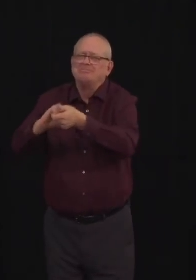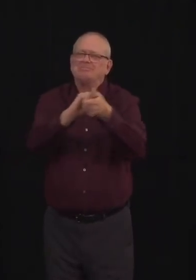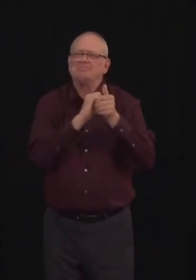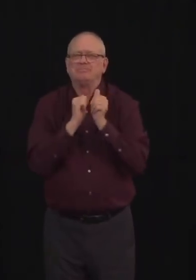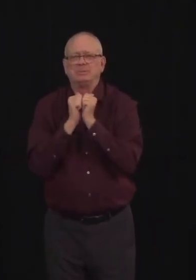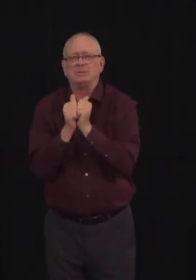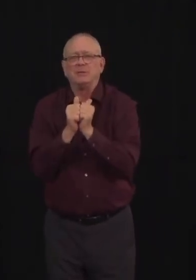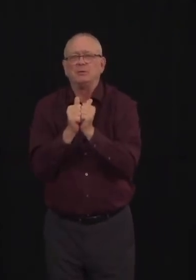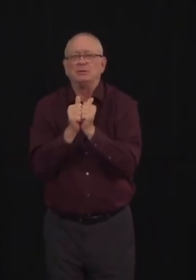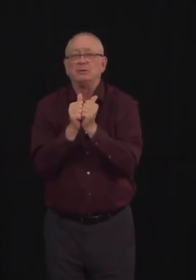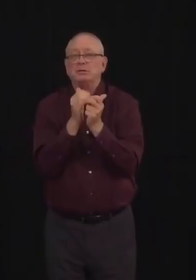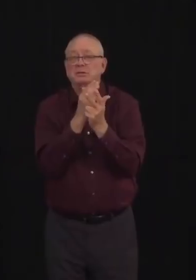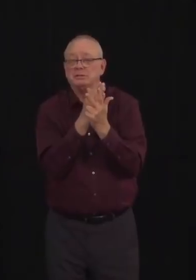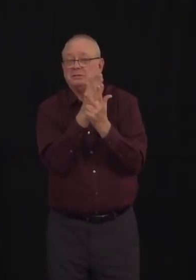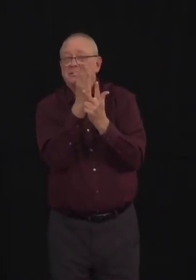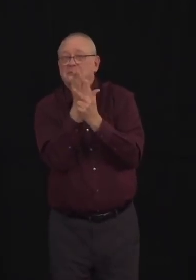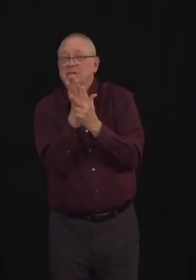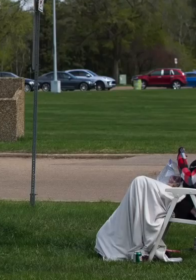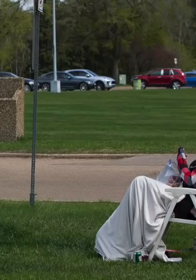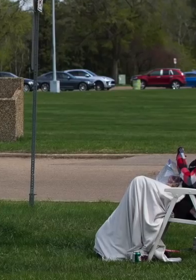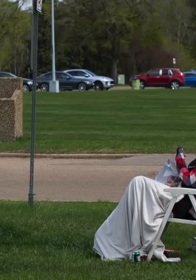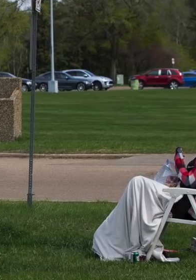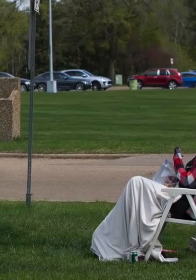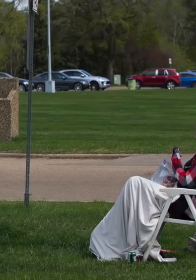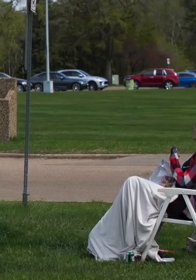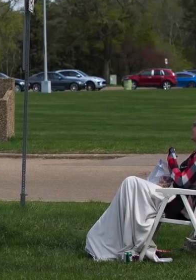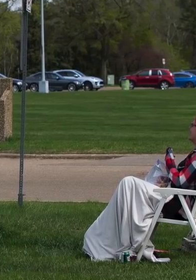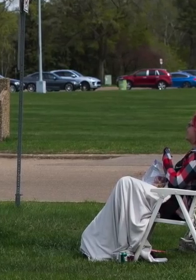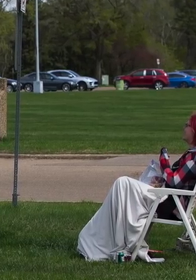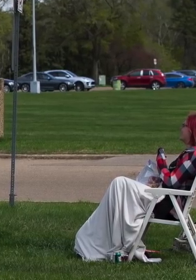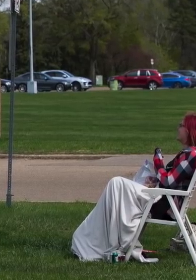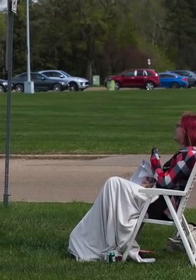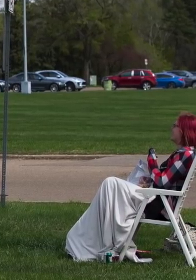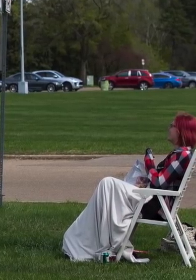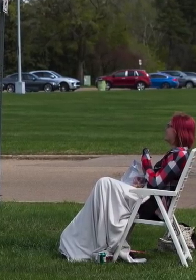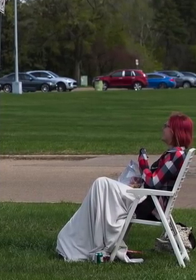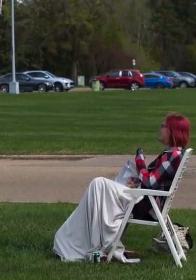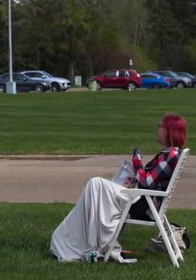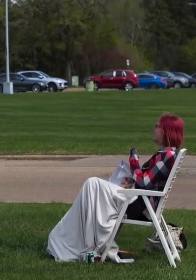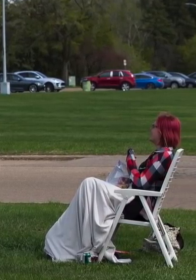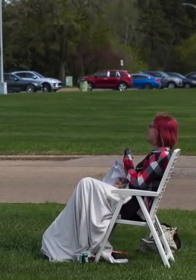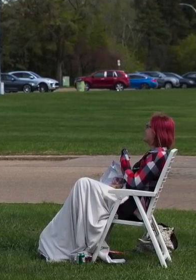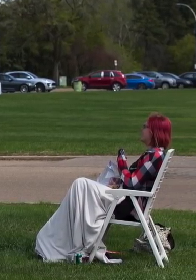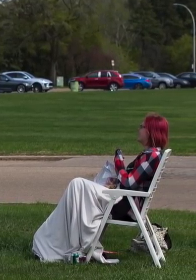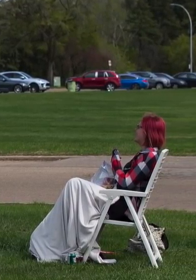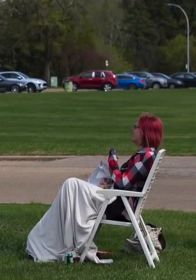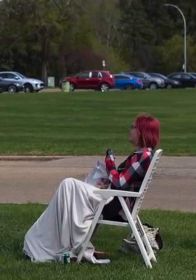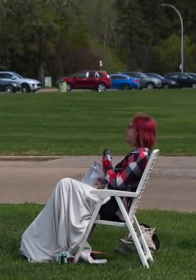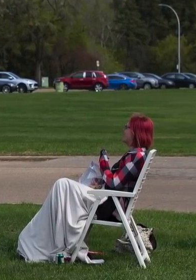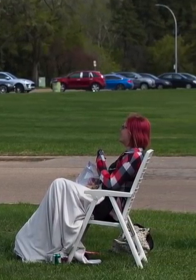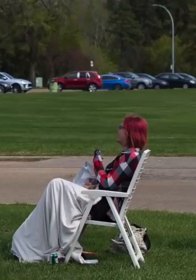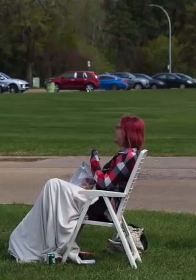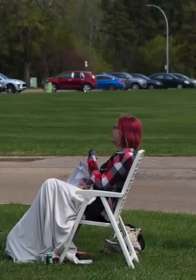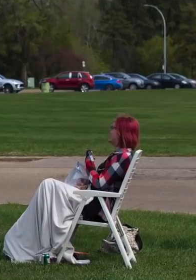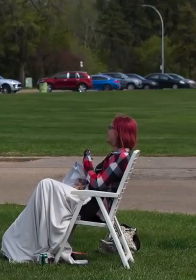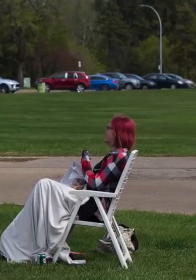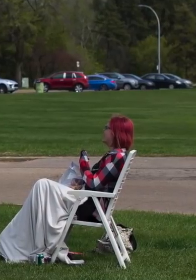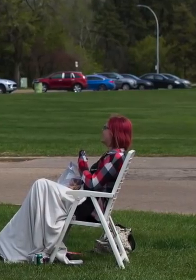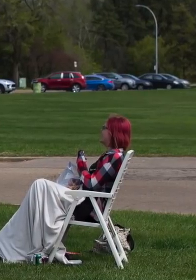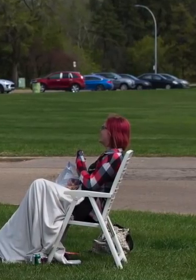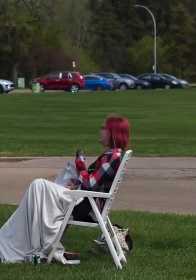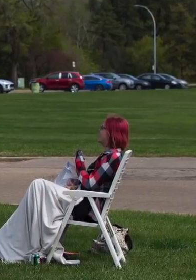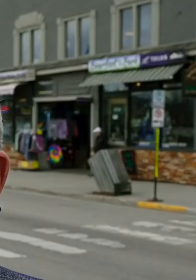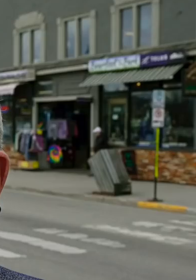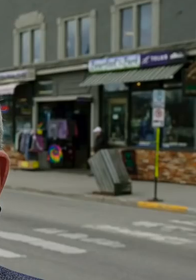and make sure that we keep our numbers low. I know many Albertans are looking forward to reopening and getting back to some sort of